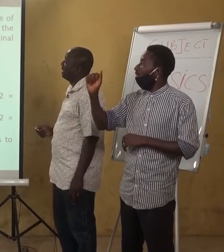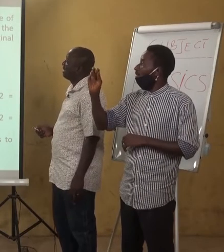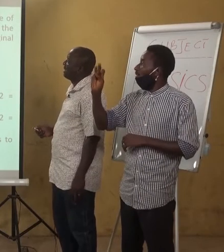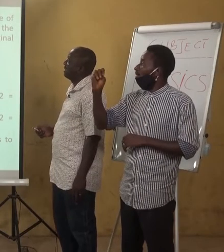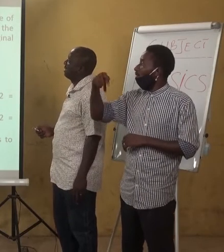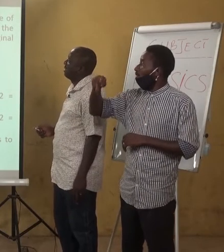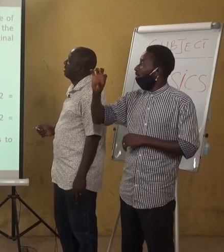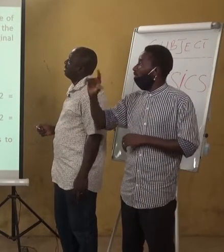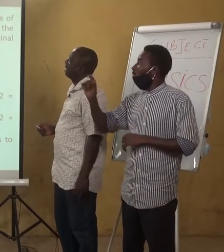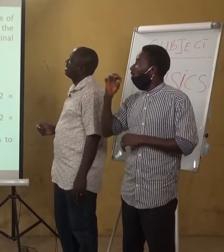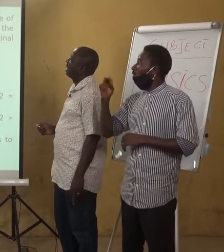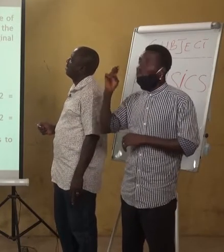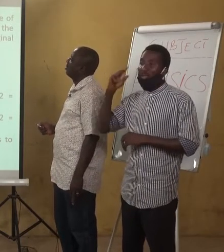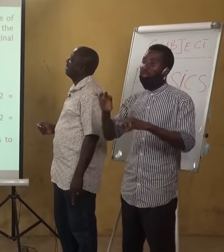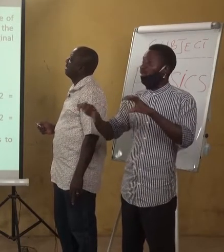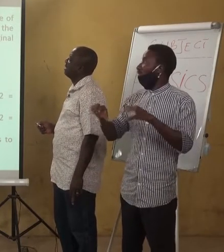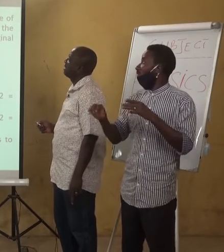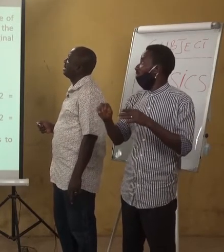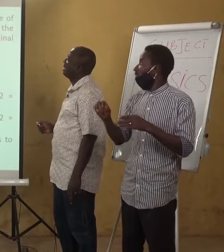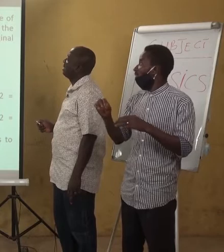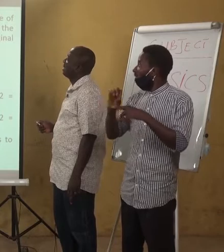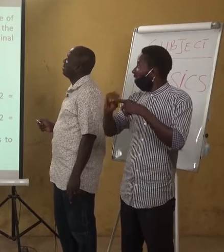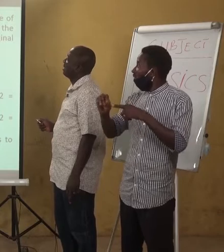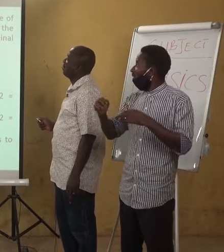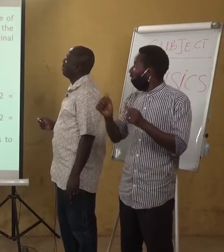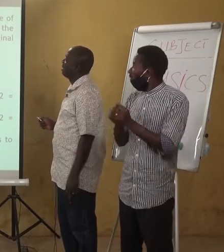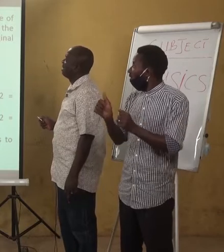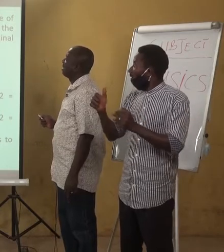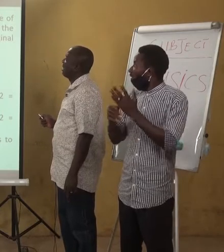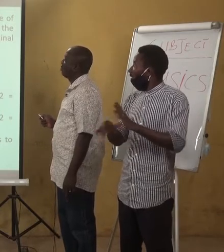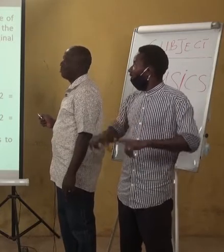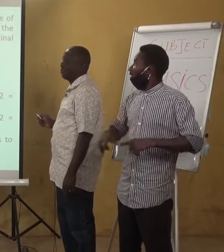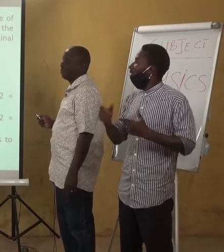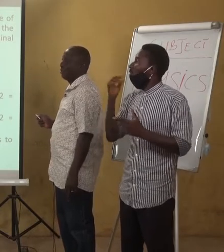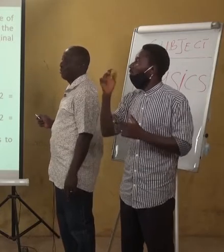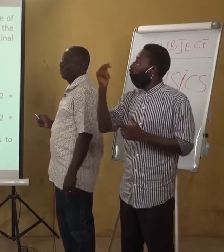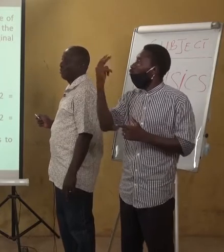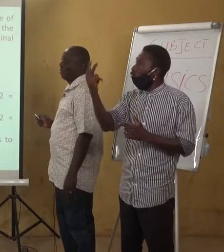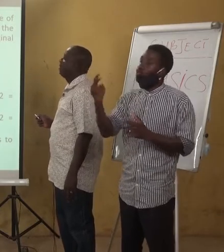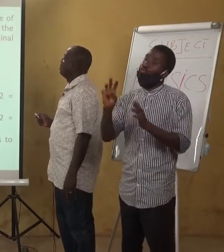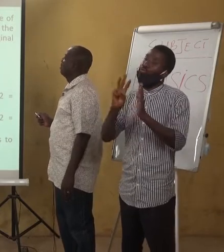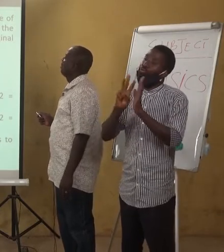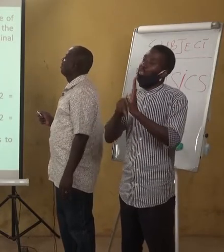2 minutes initially contains 8 times 10 to power 6 atoms.